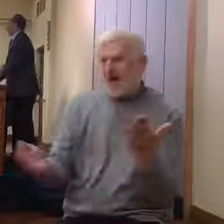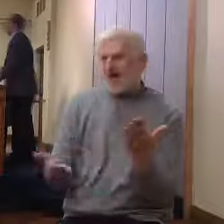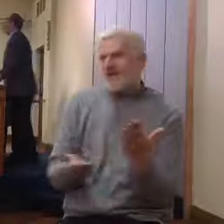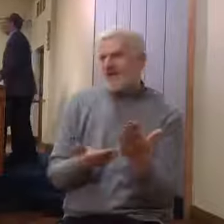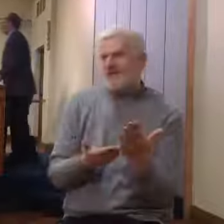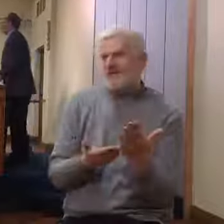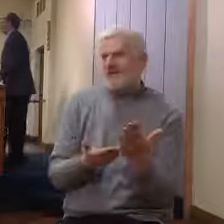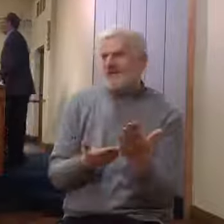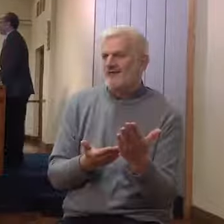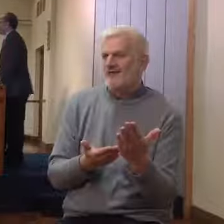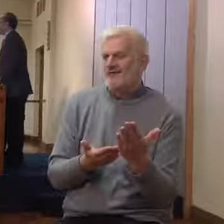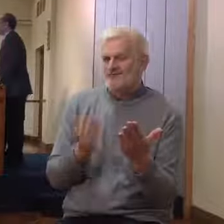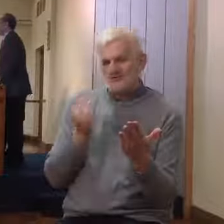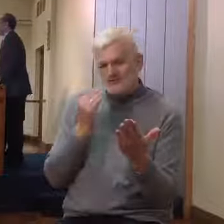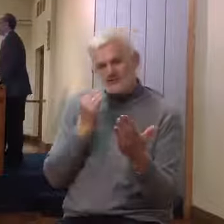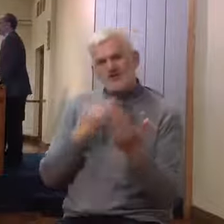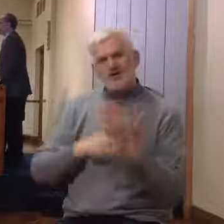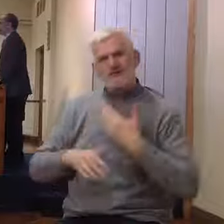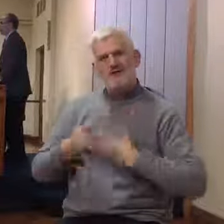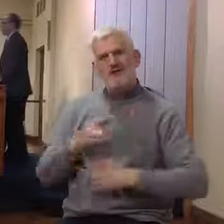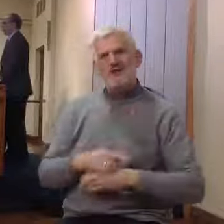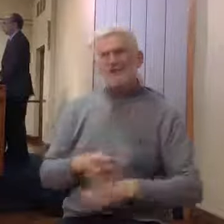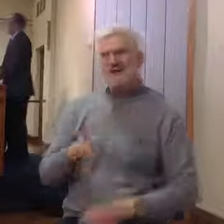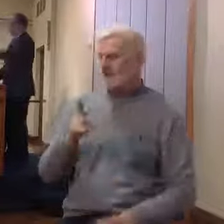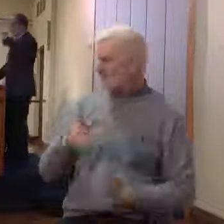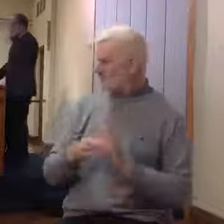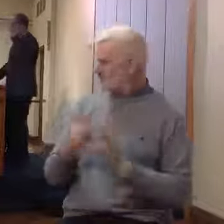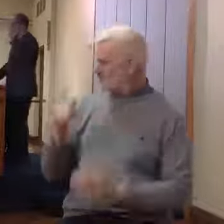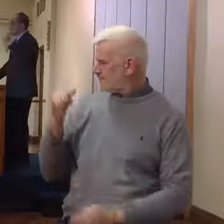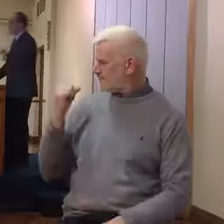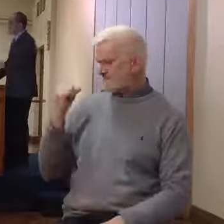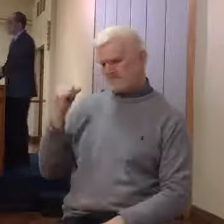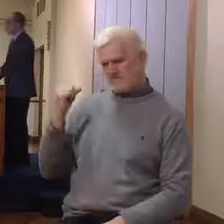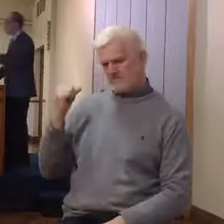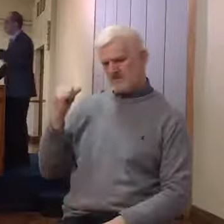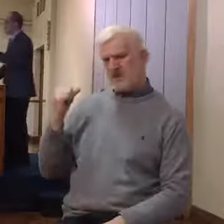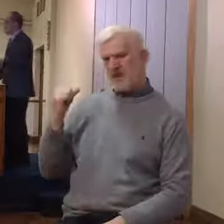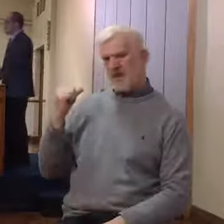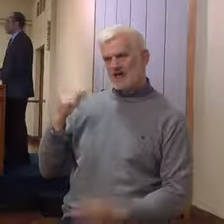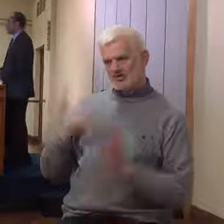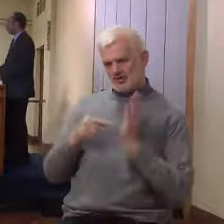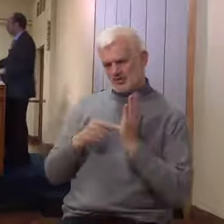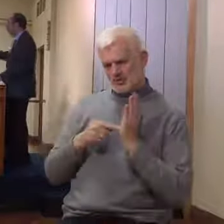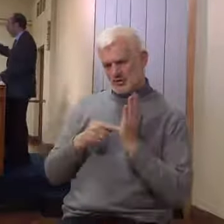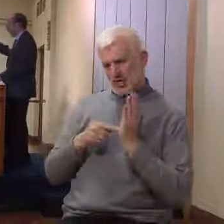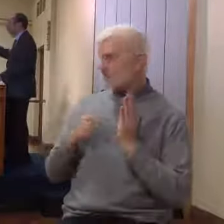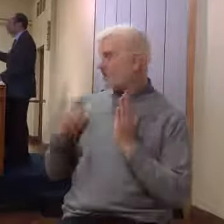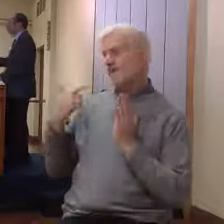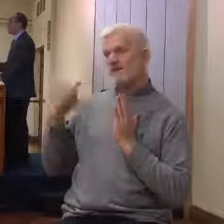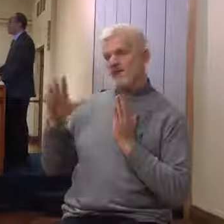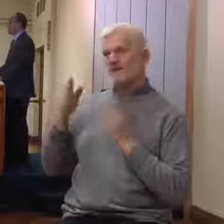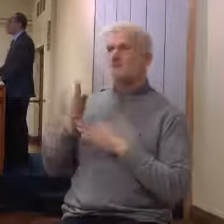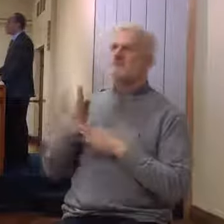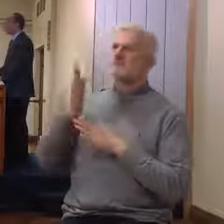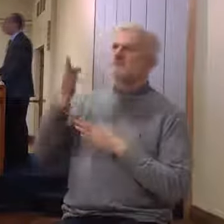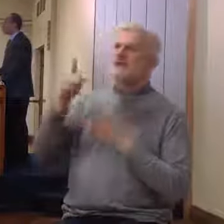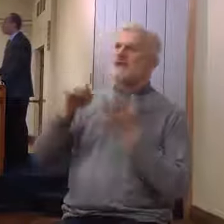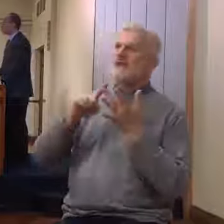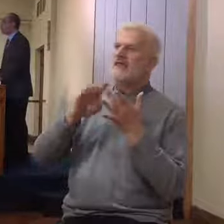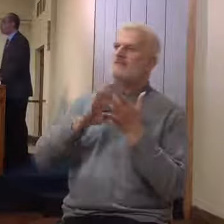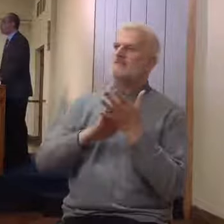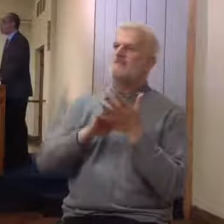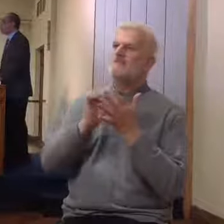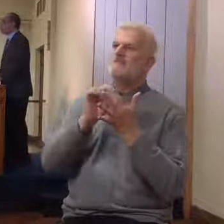Even on last Saturday and last Tuesday at Imperial College and at the bookstore here, we